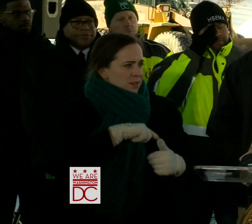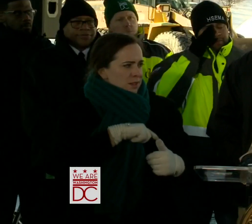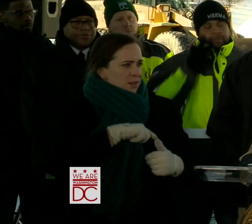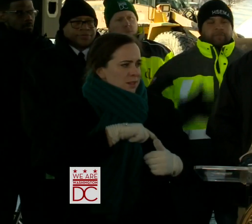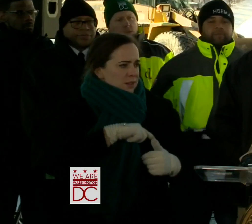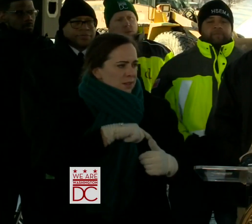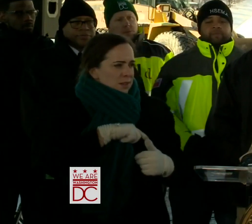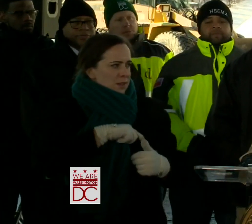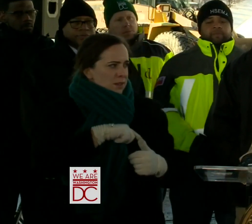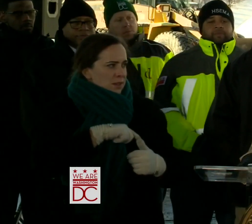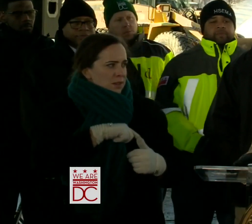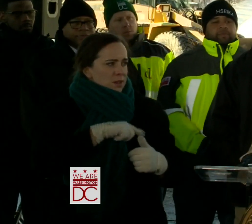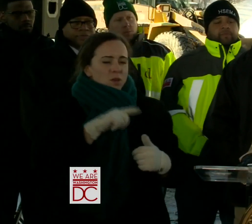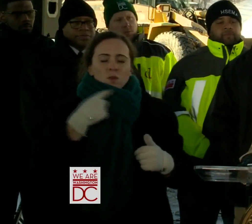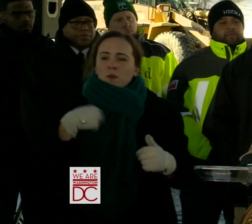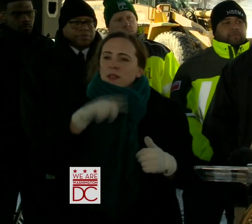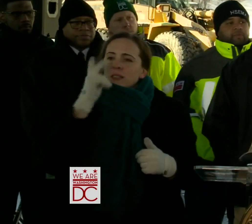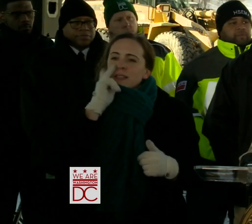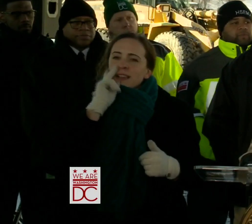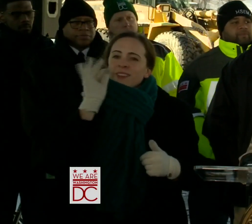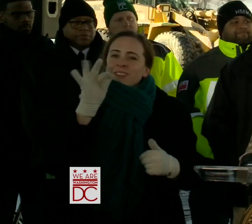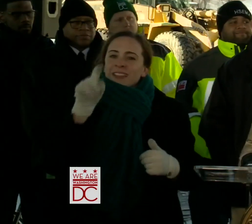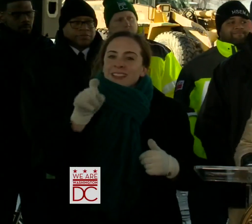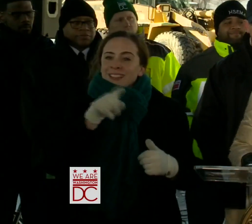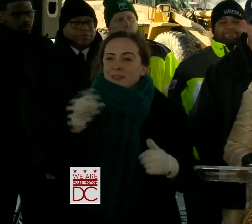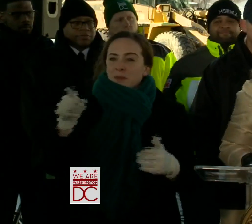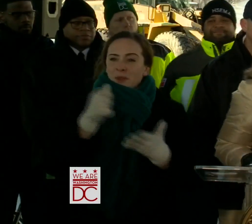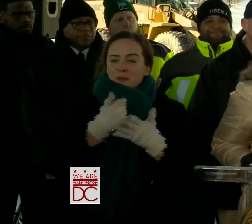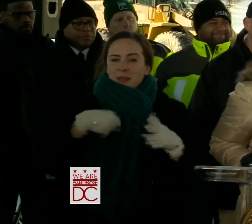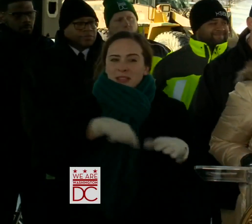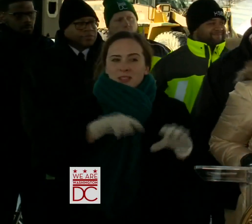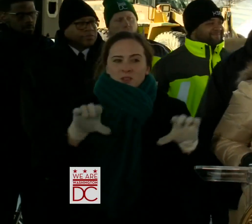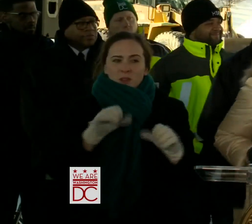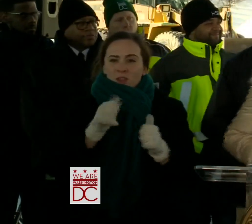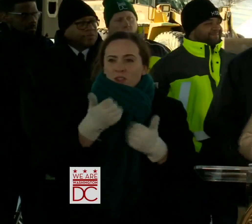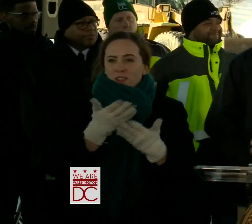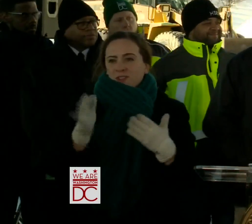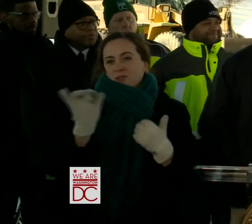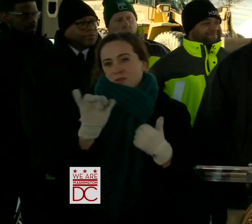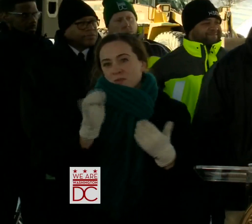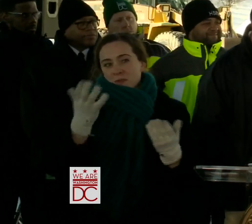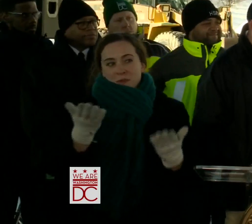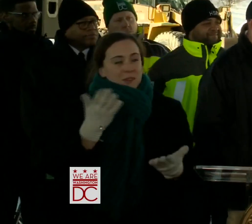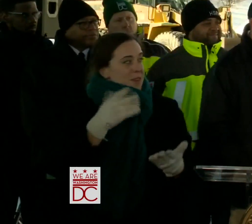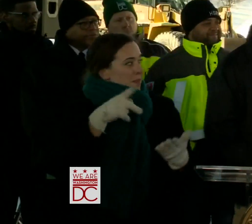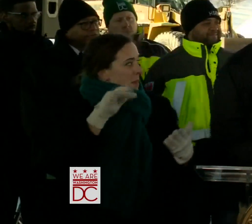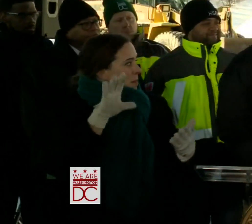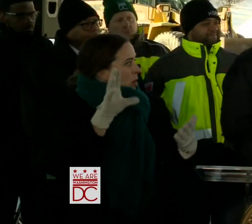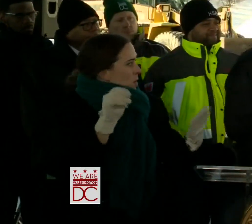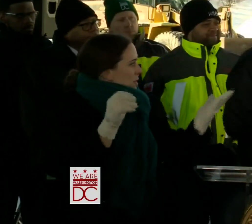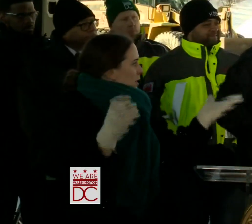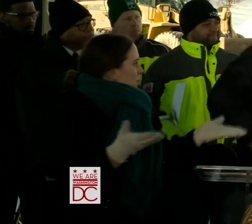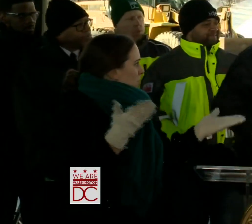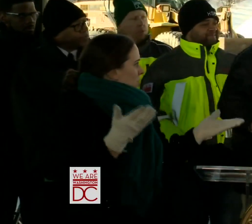if we need them to help us do some other stuff. So we feel very good about that. Yes, Pepco's here.